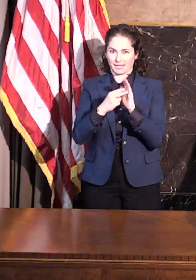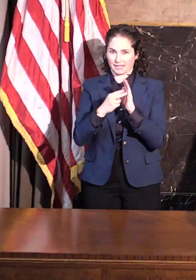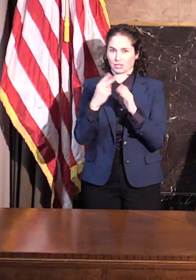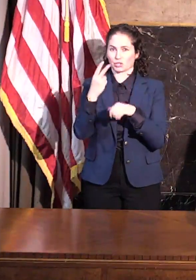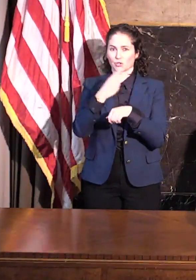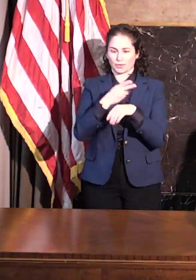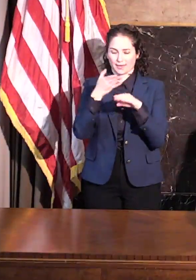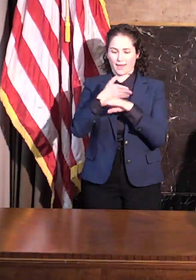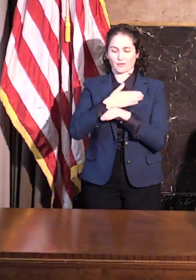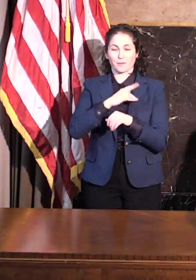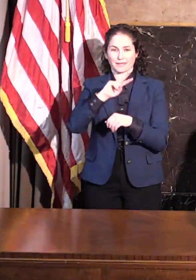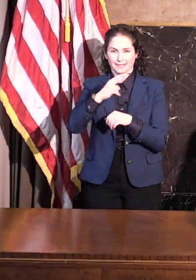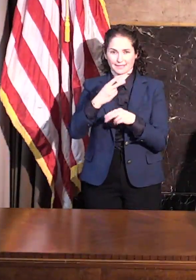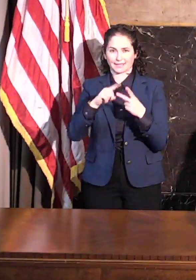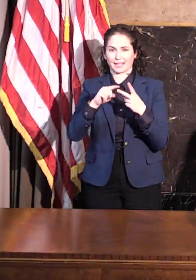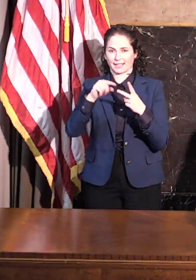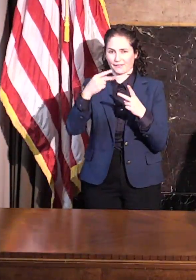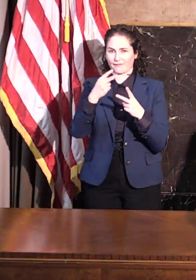eligible.